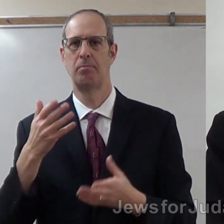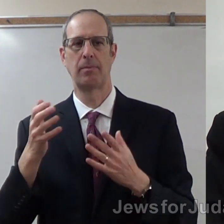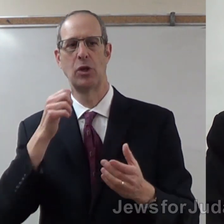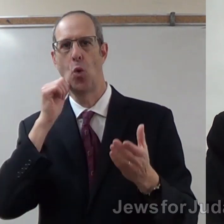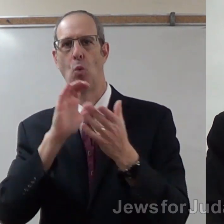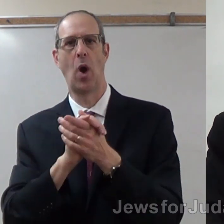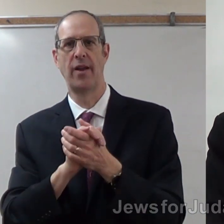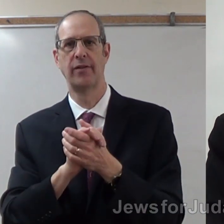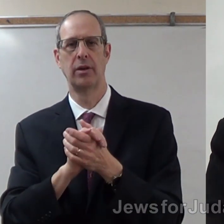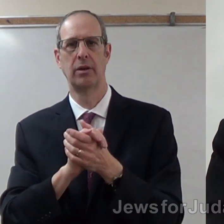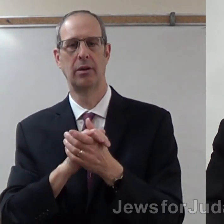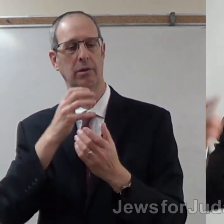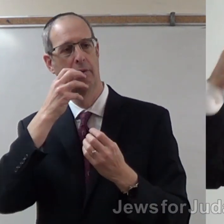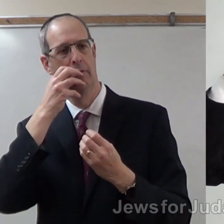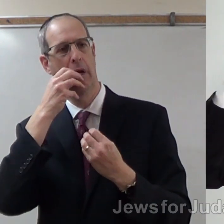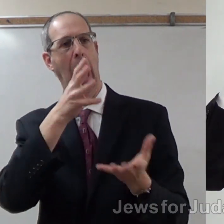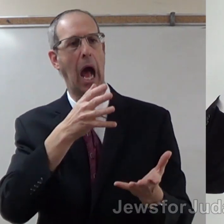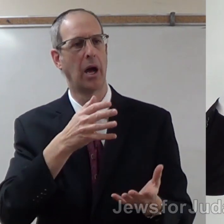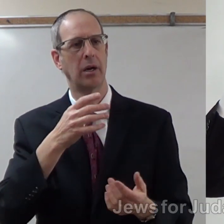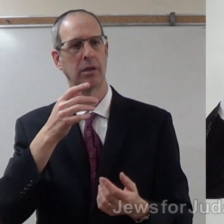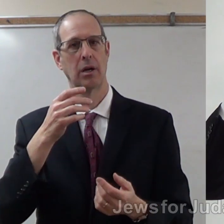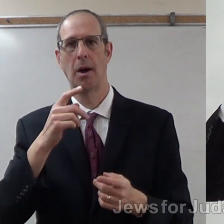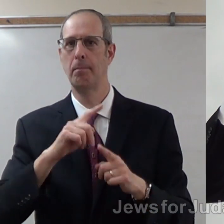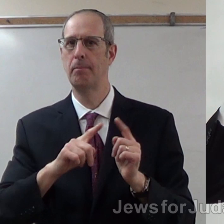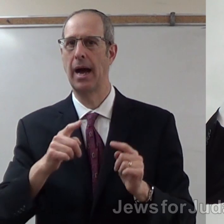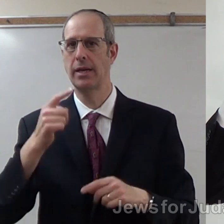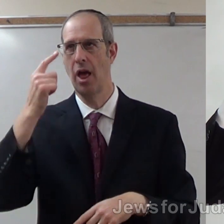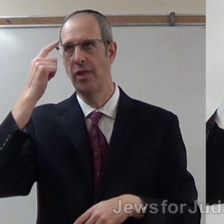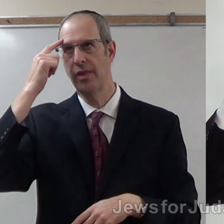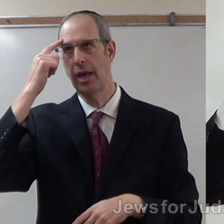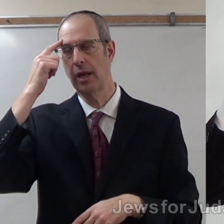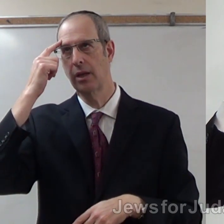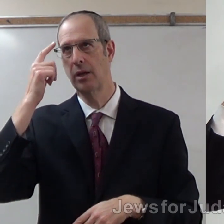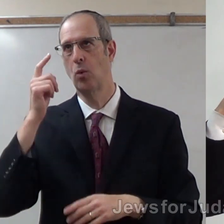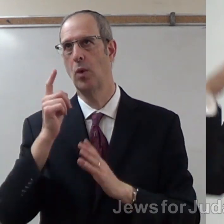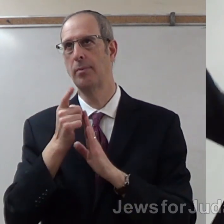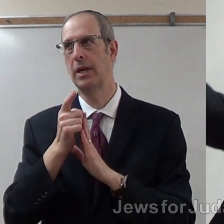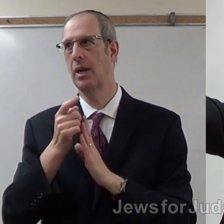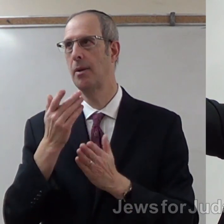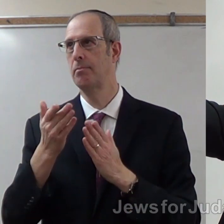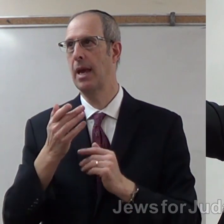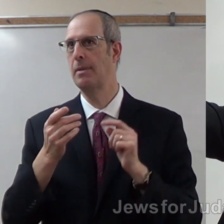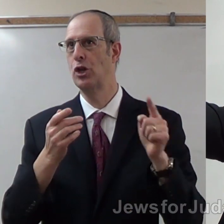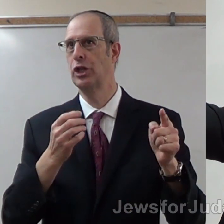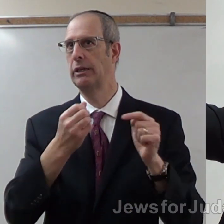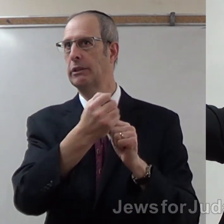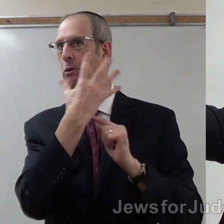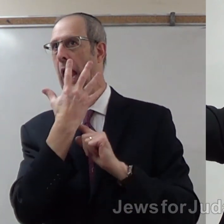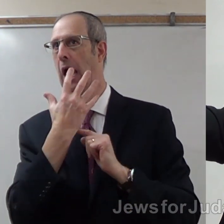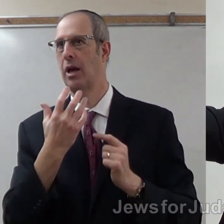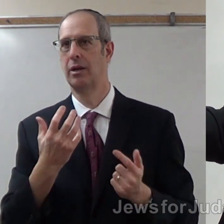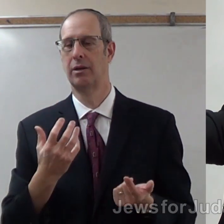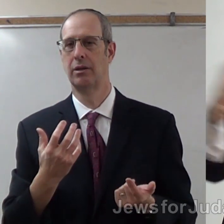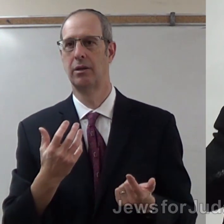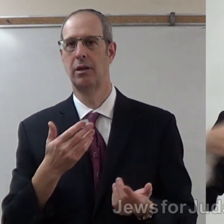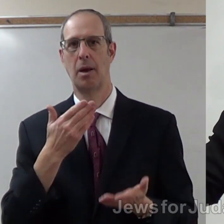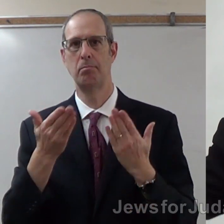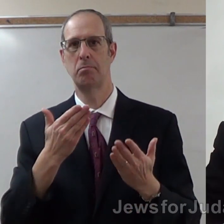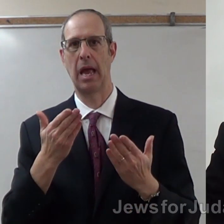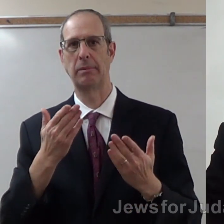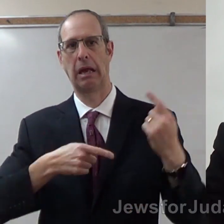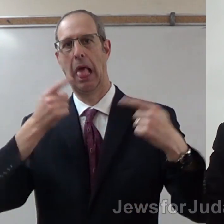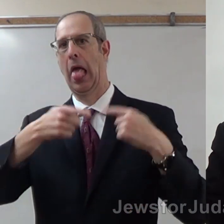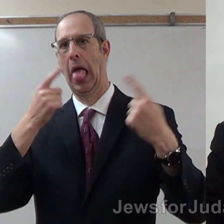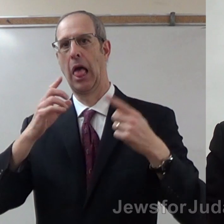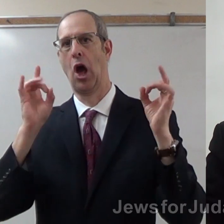wife. If they were thinking for a minute, they would say, you know what? Maybe she's going to scream back. And maybe we're going to get